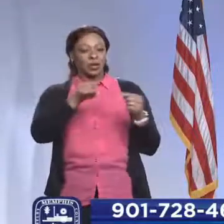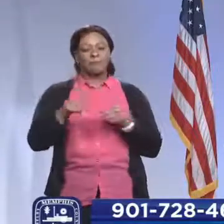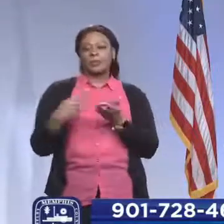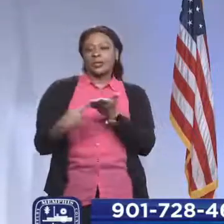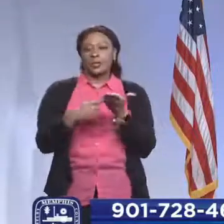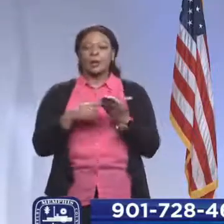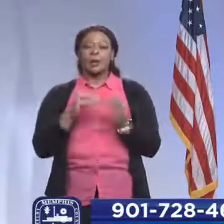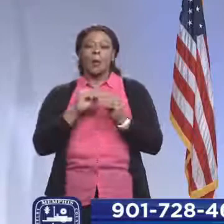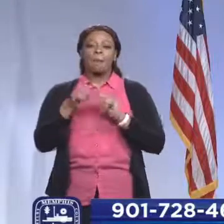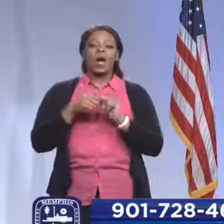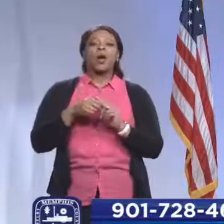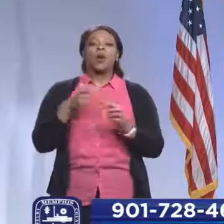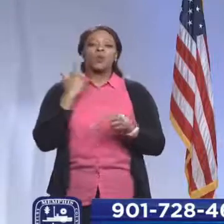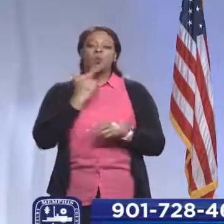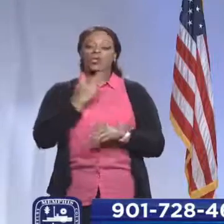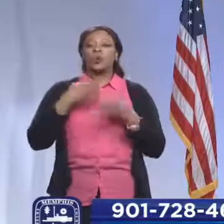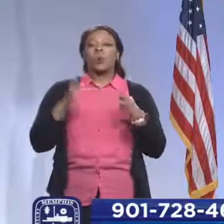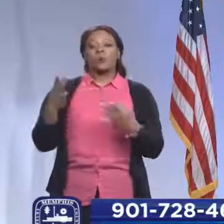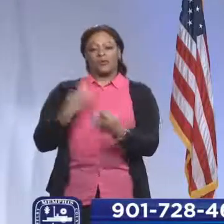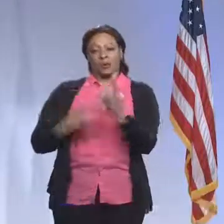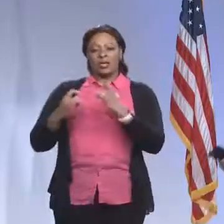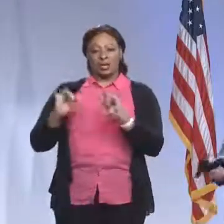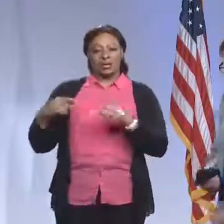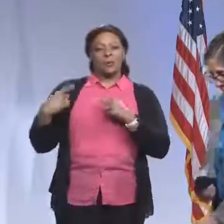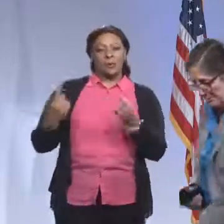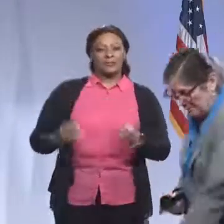and then we'll open it up to questions as we always do.